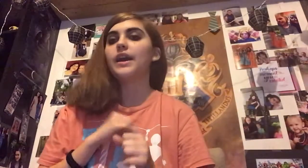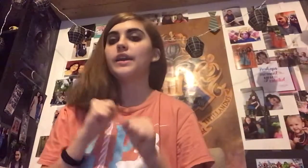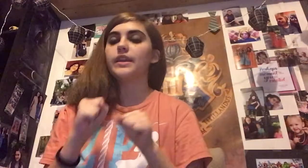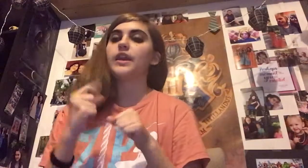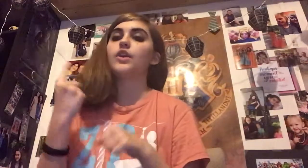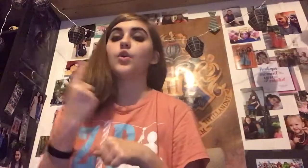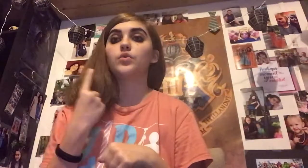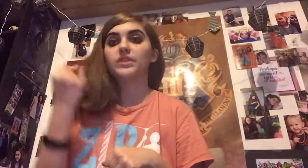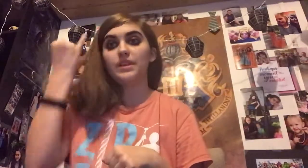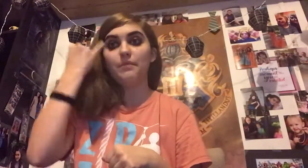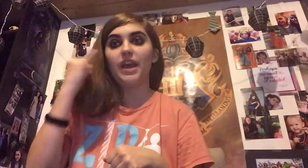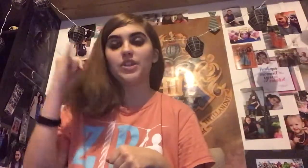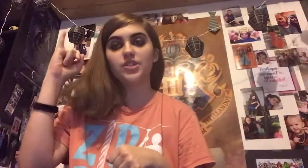I can only imagine.